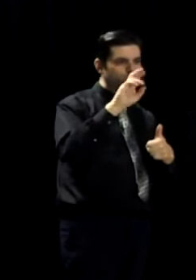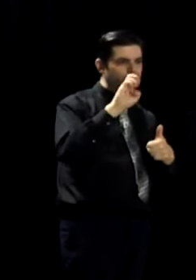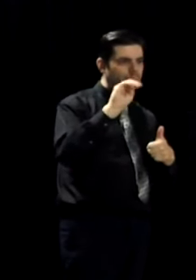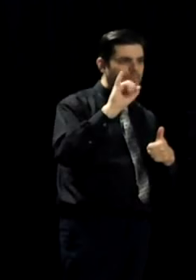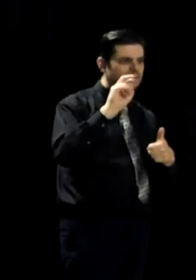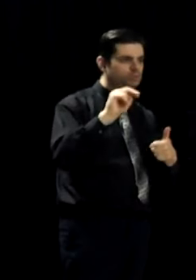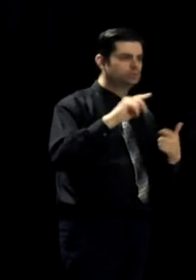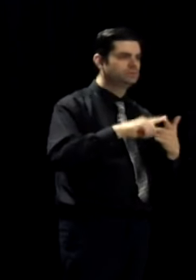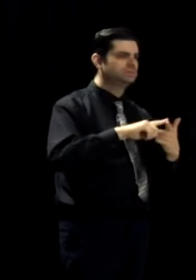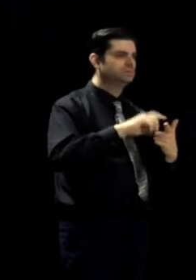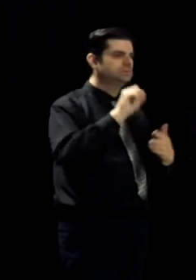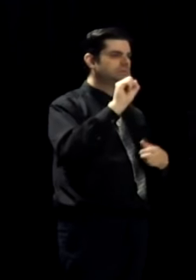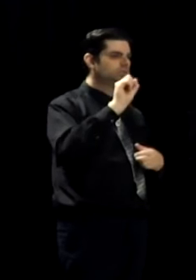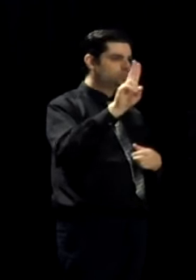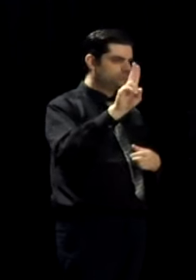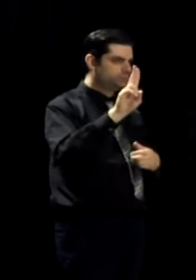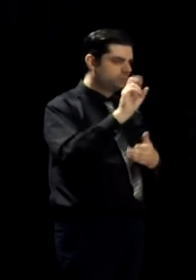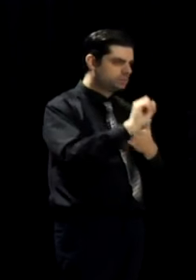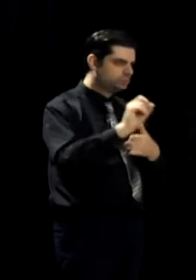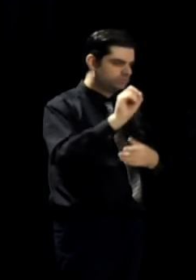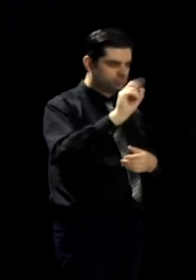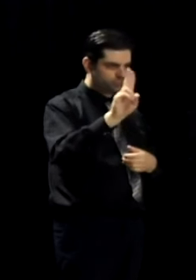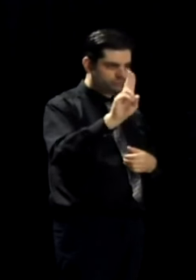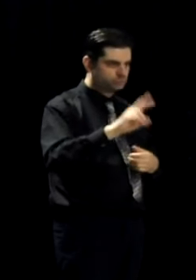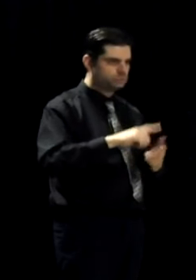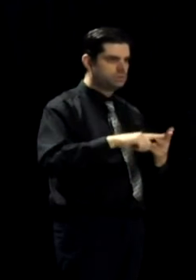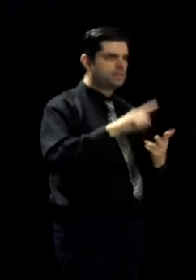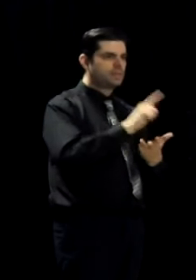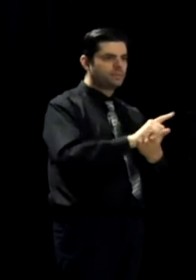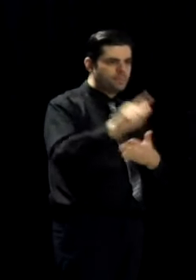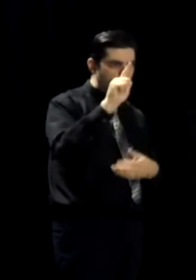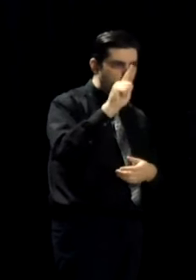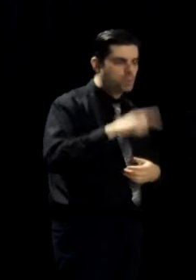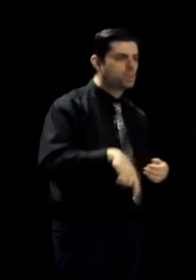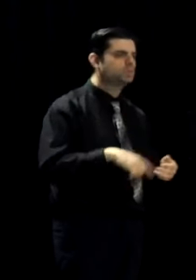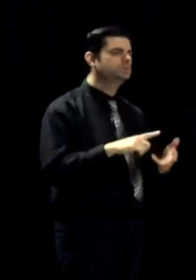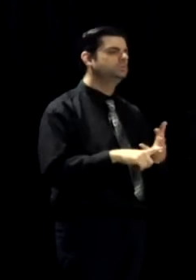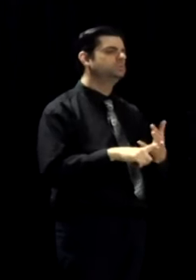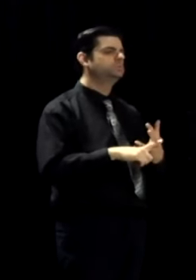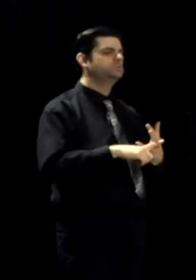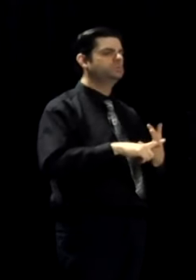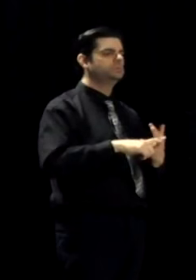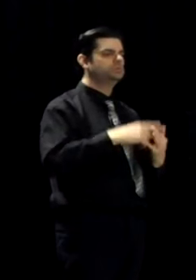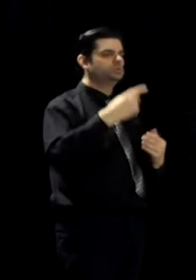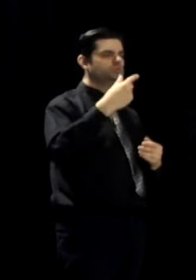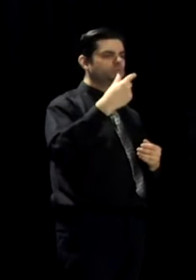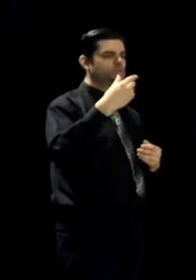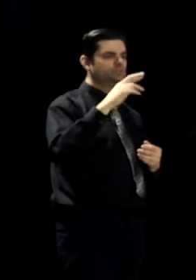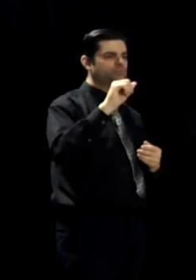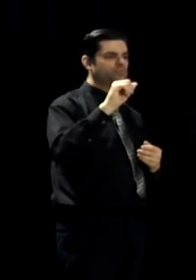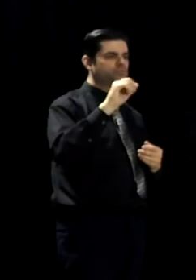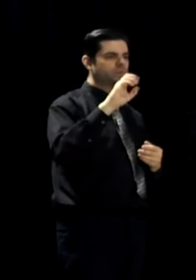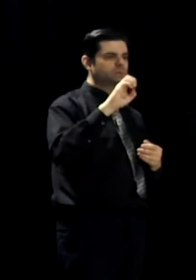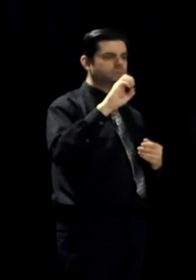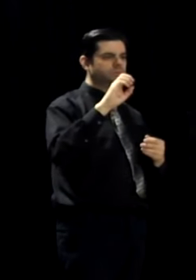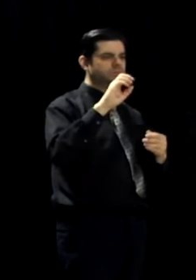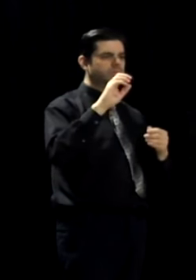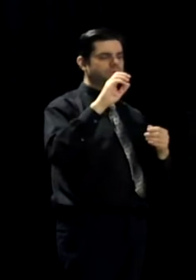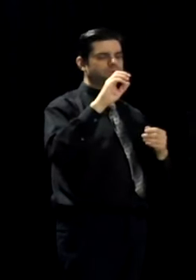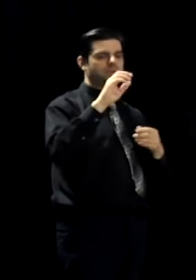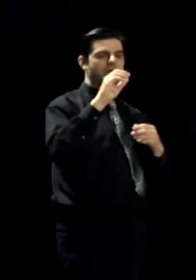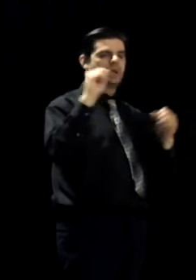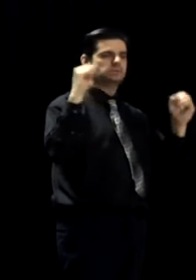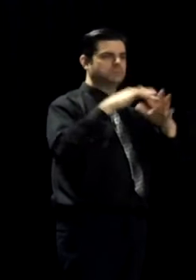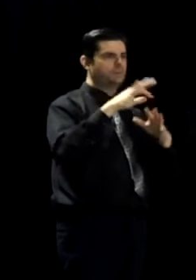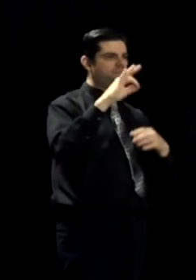College, OCC, and the Grace Assembly of God's Church. They've been helping us with continuity of food planning. At